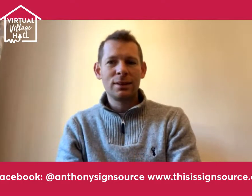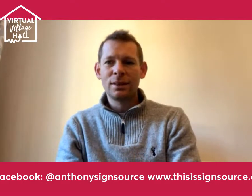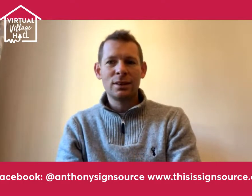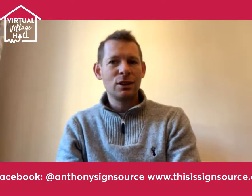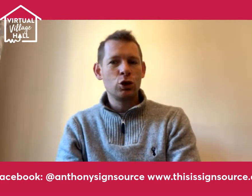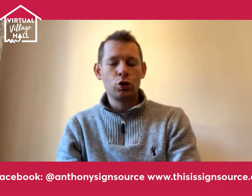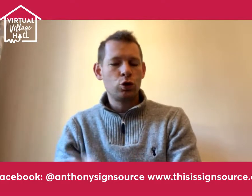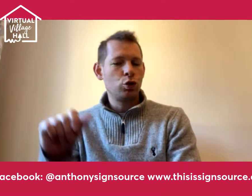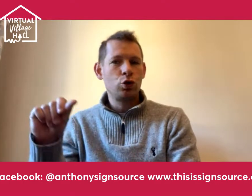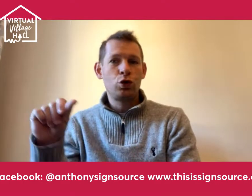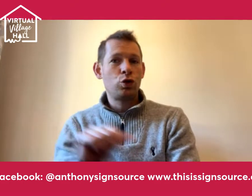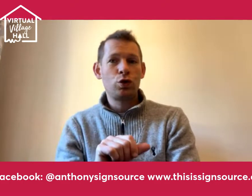shouldn't.